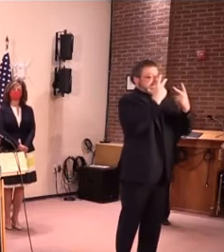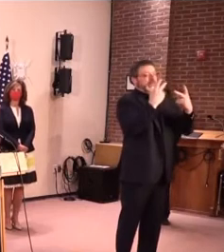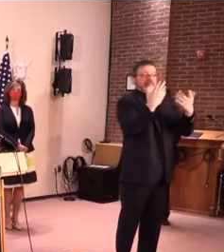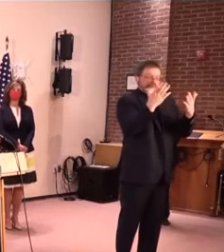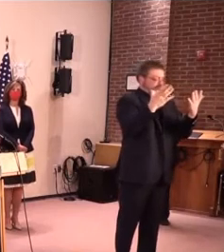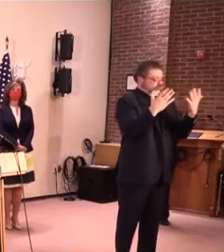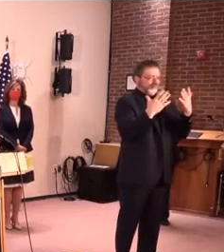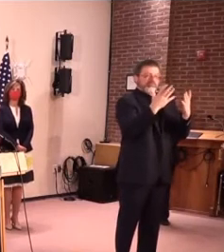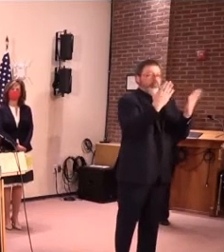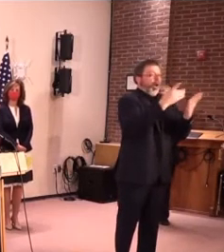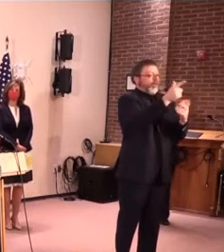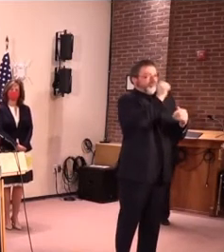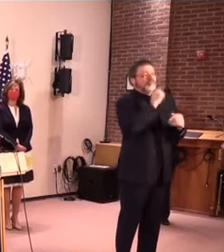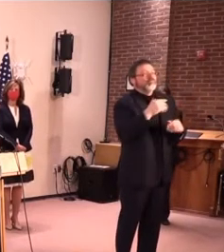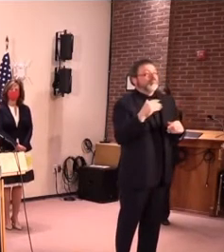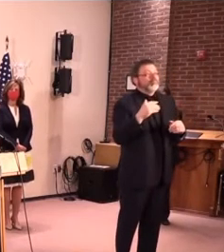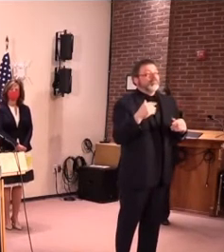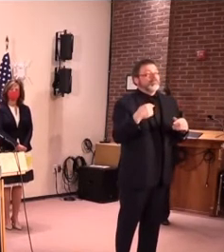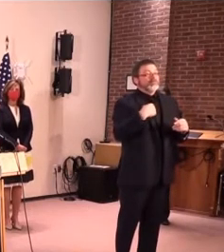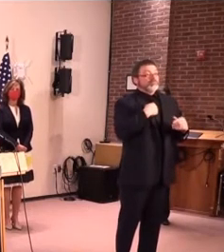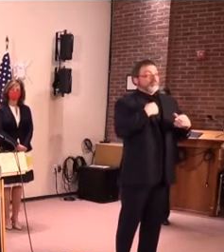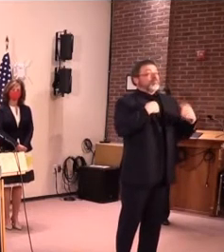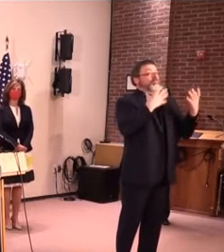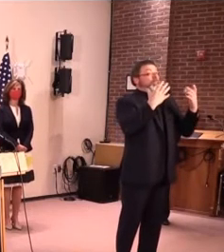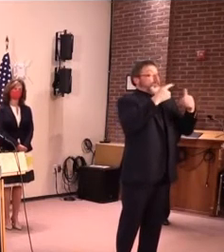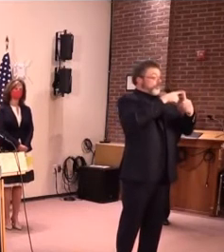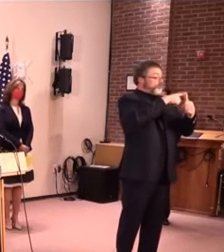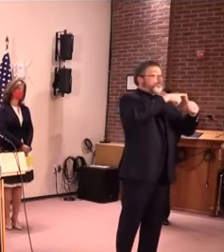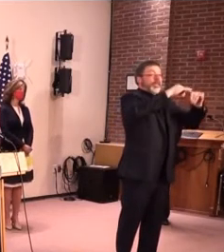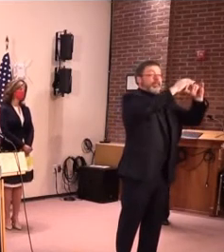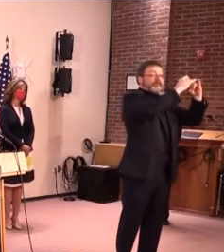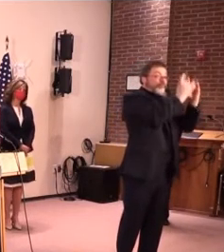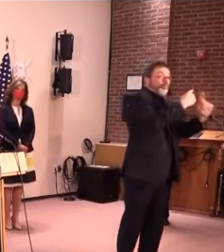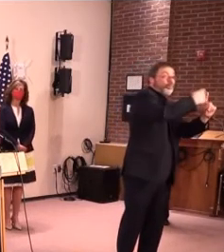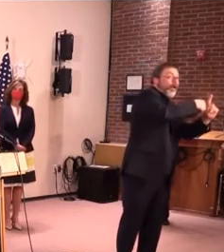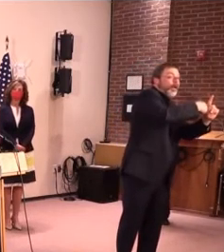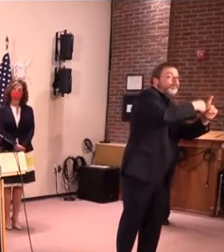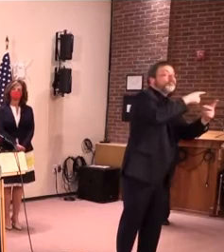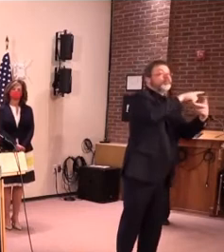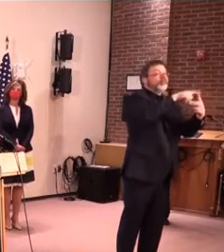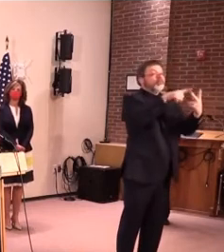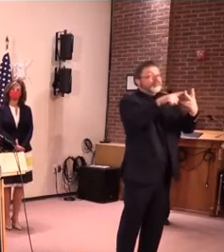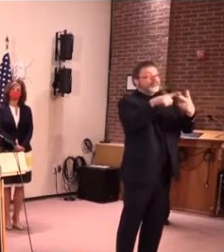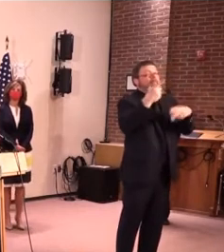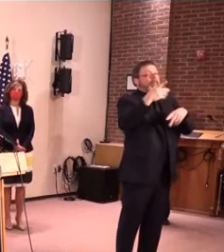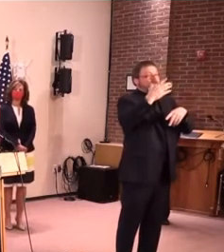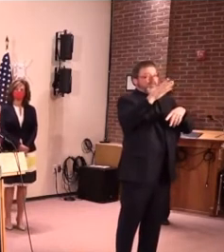tent rental companies supporting outdoor events and virtually every business in between, has